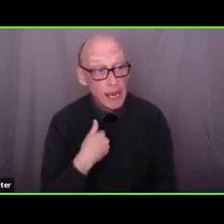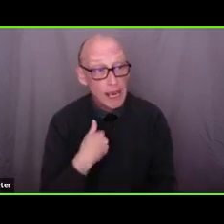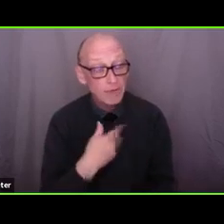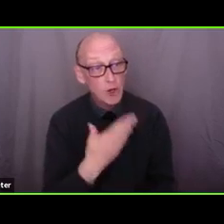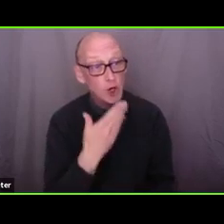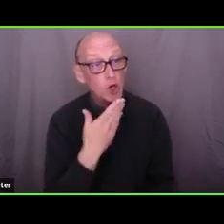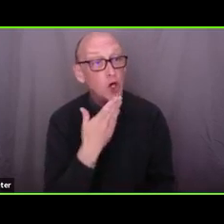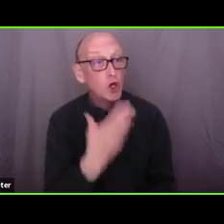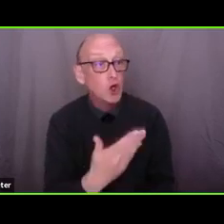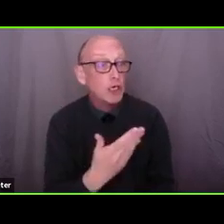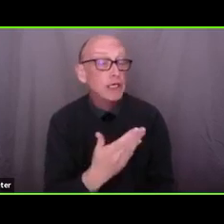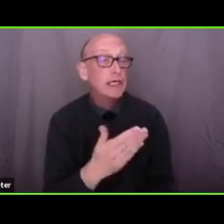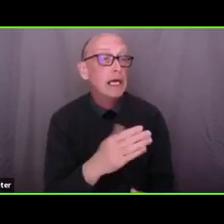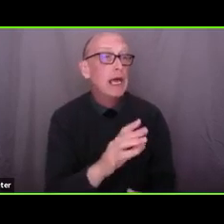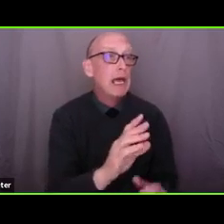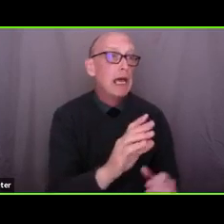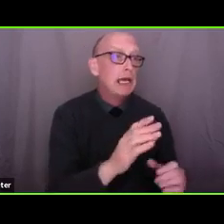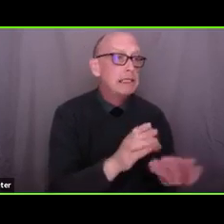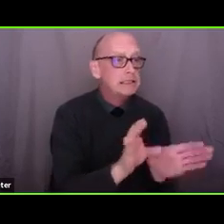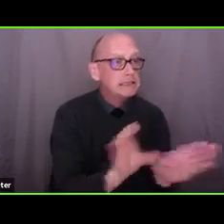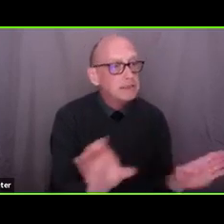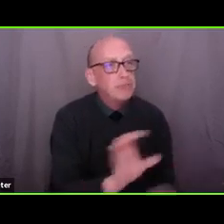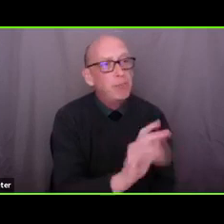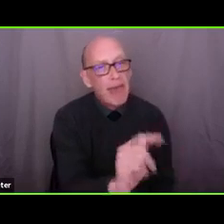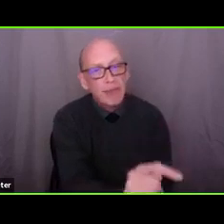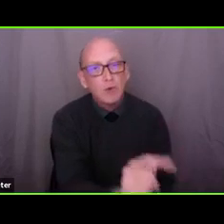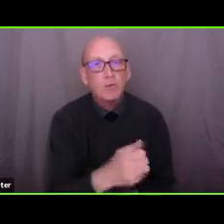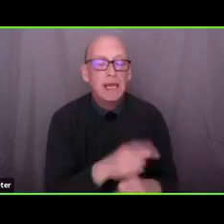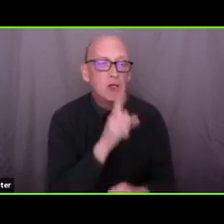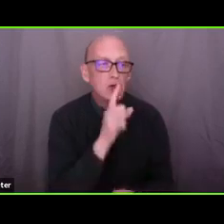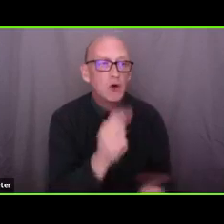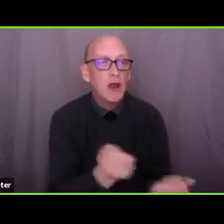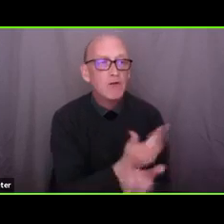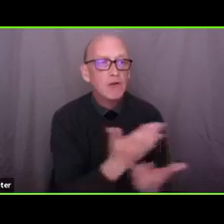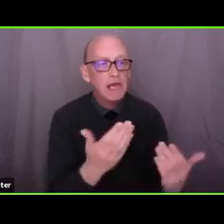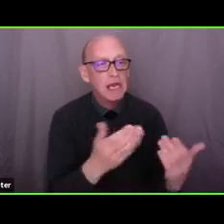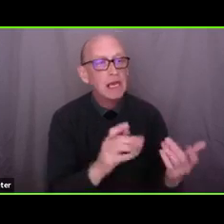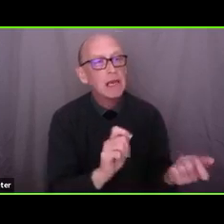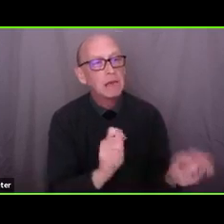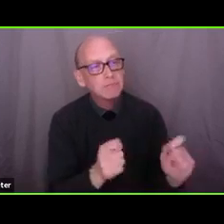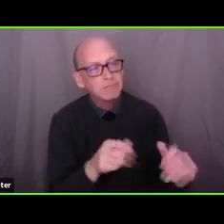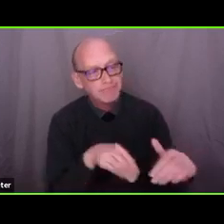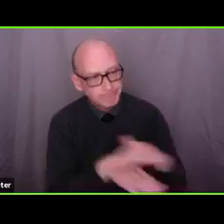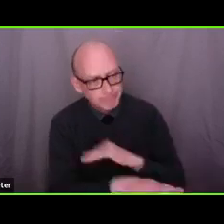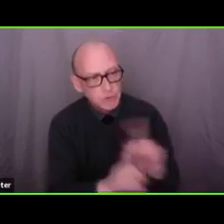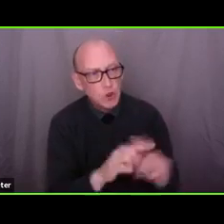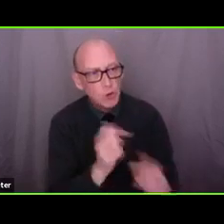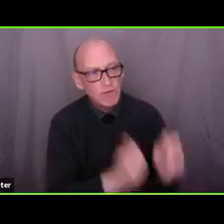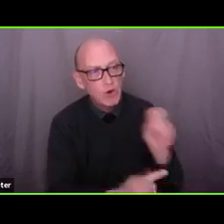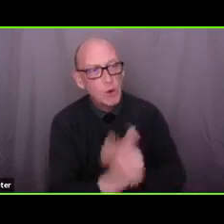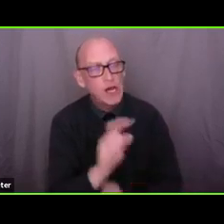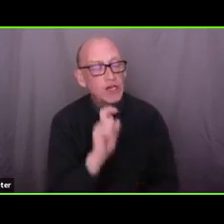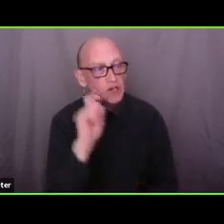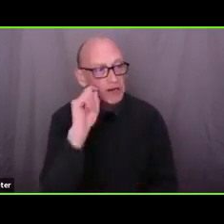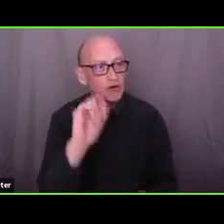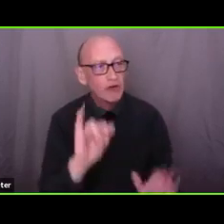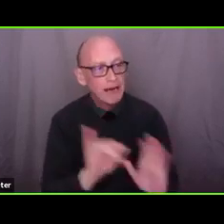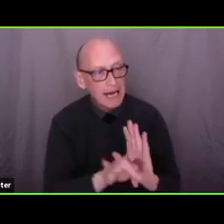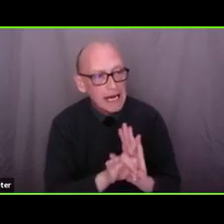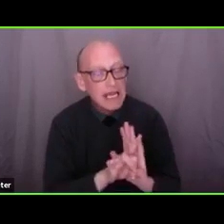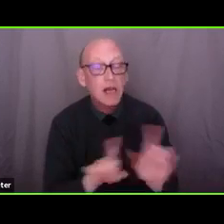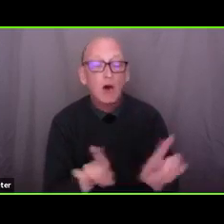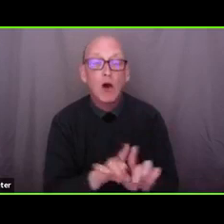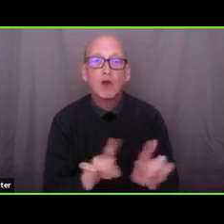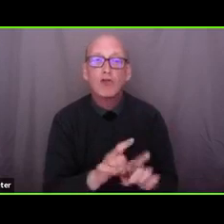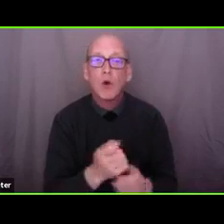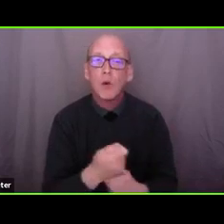bathrooms to the language in your materials, making sure they are accommodating to all folks of gender identity, and also expressing